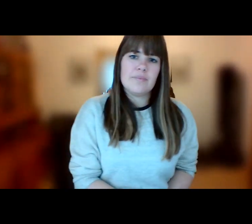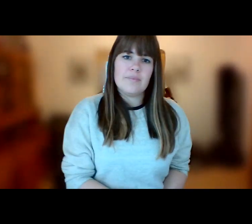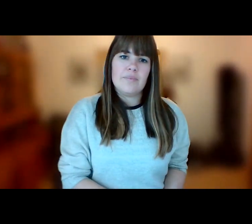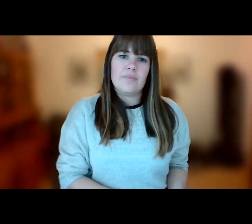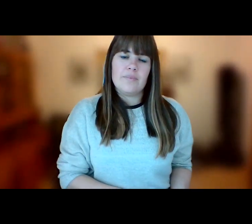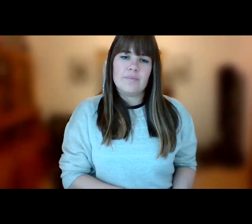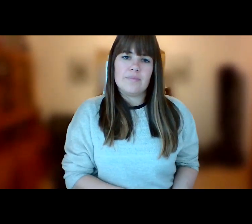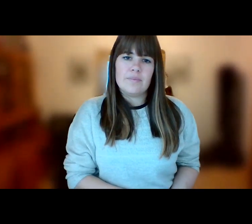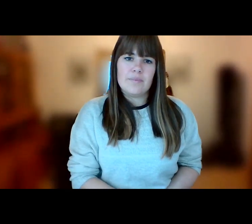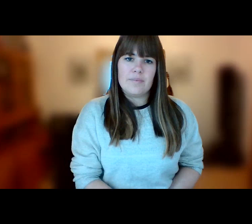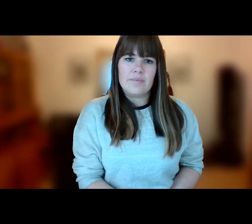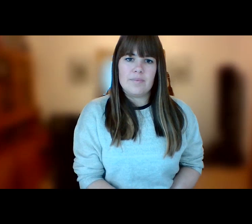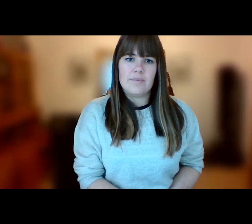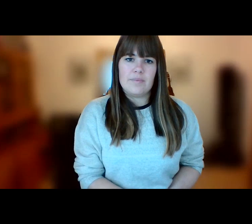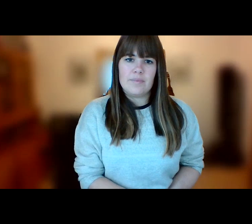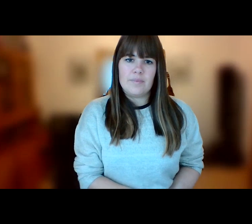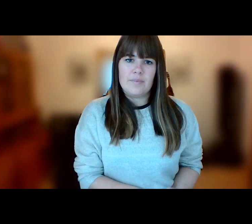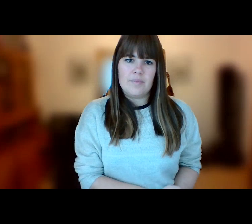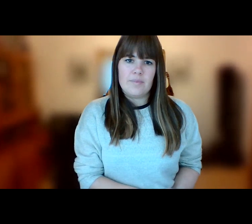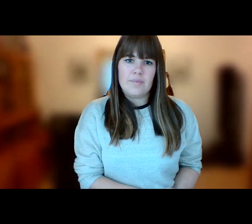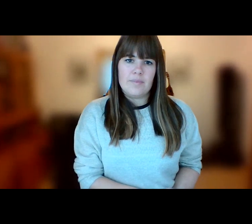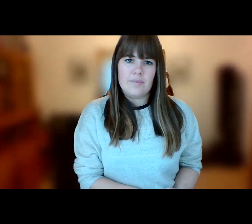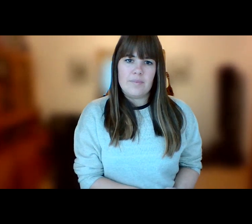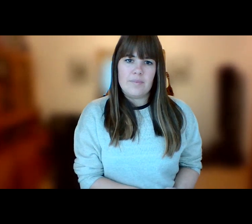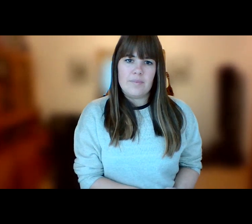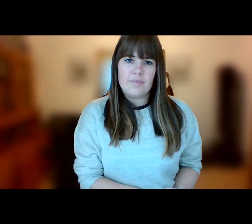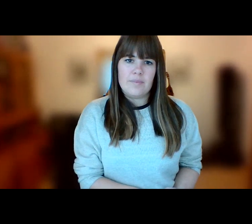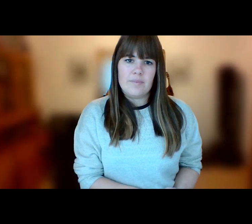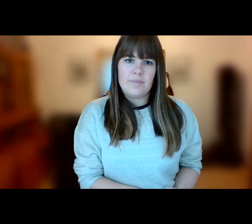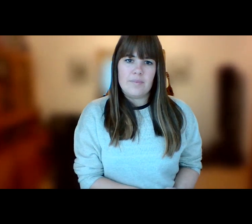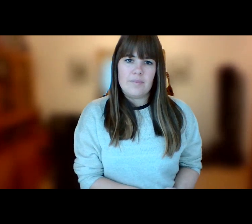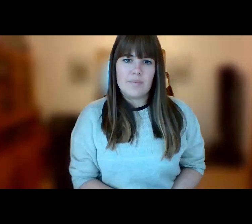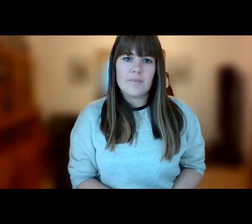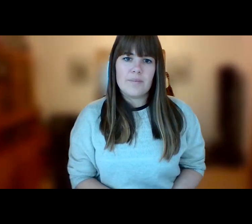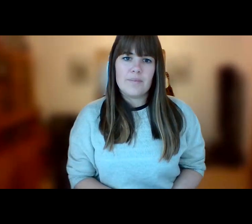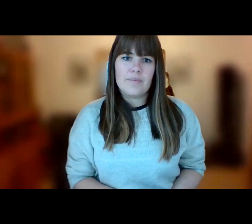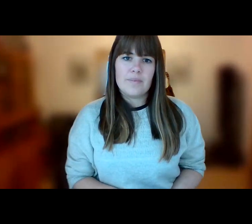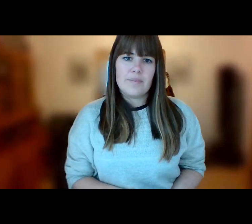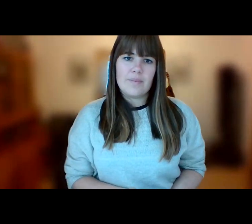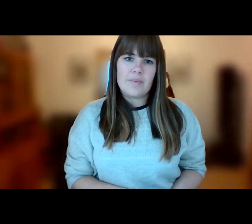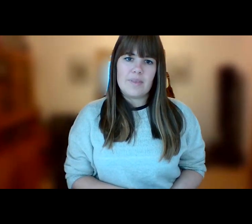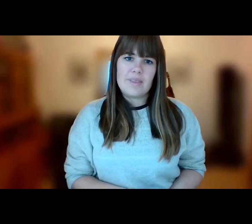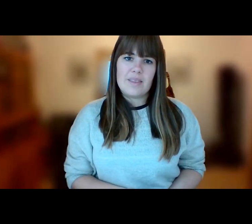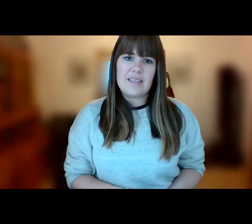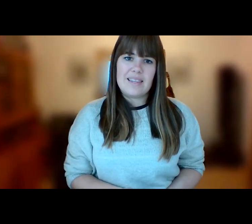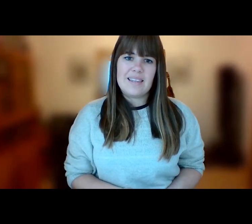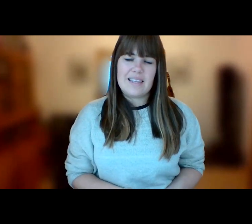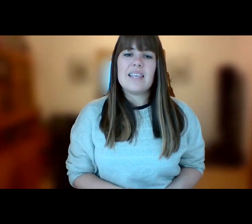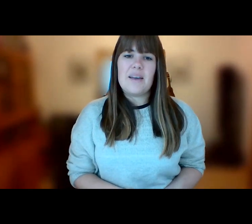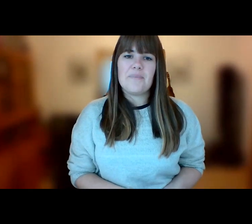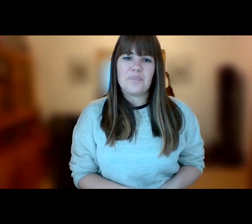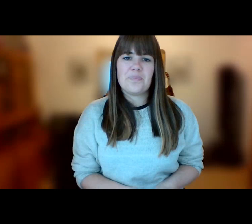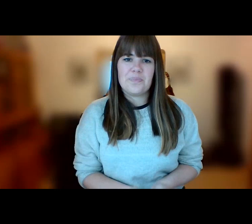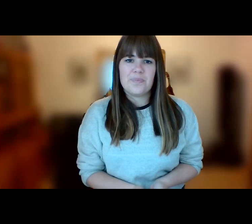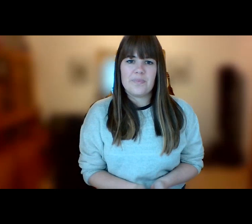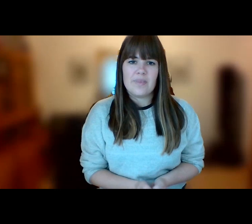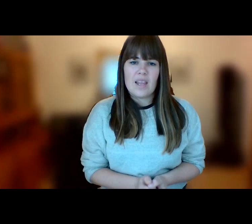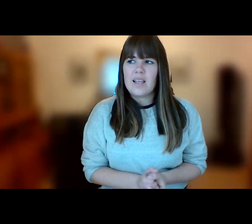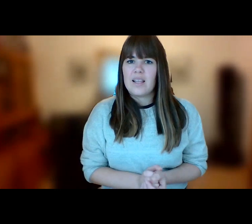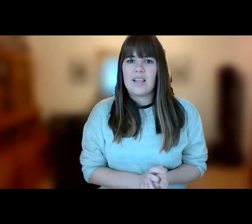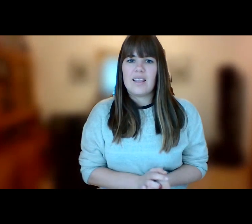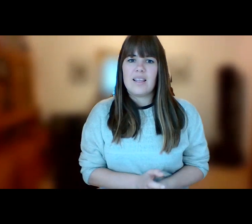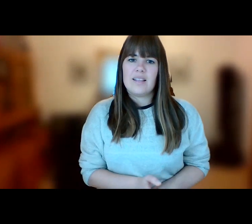you approached kind of that inclusive communication audit, or what would your advice be for other organisations who